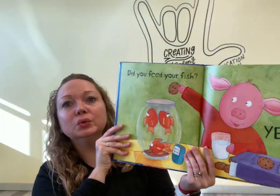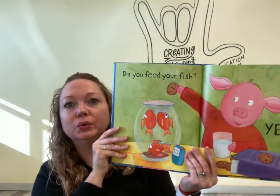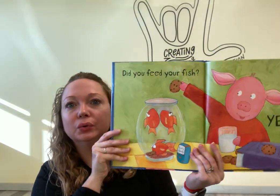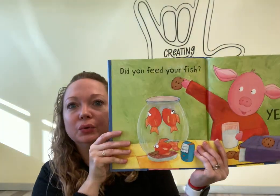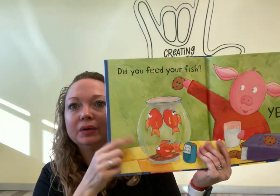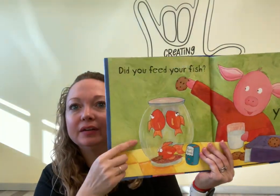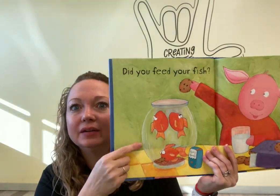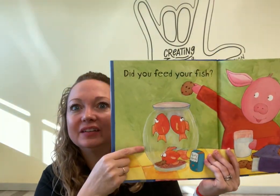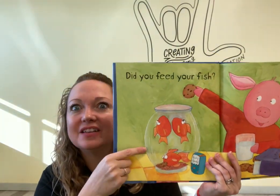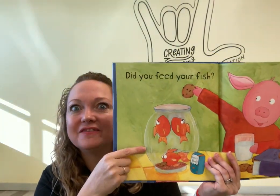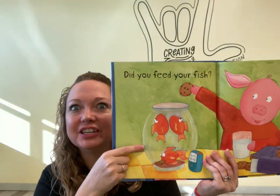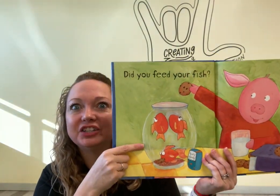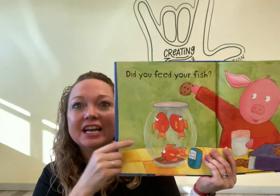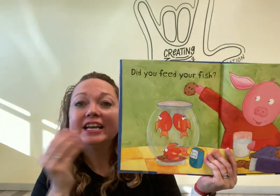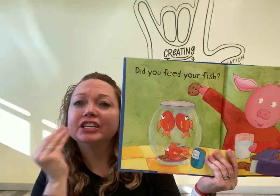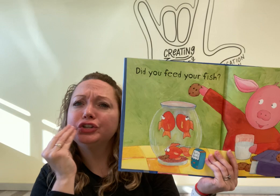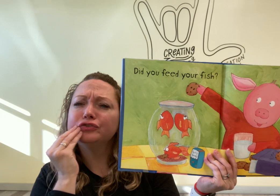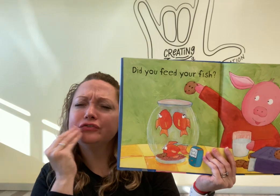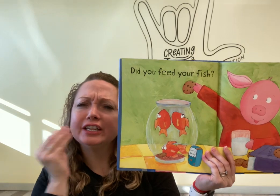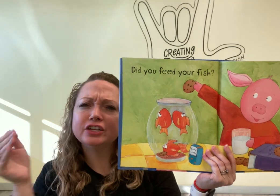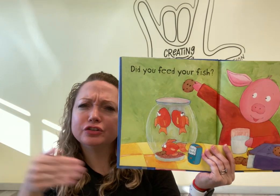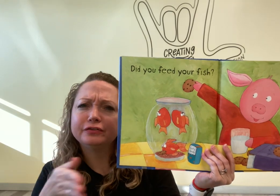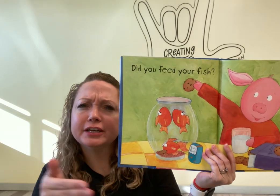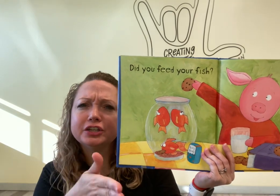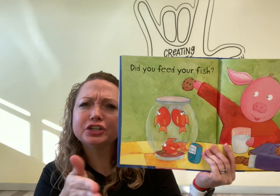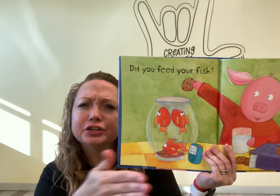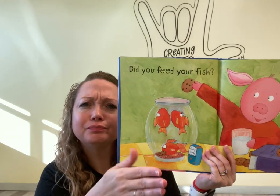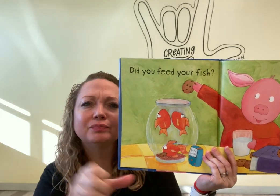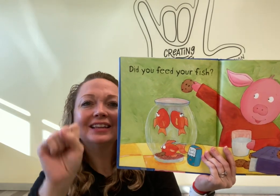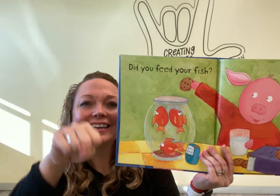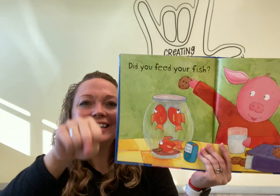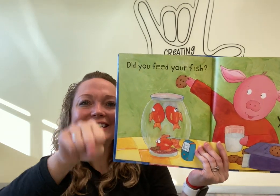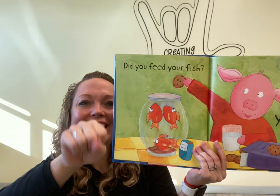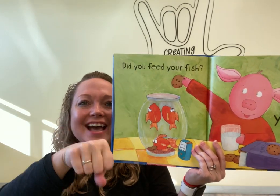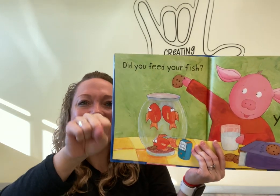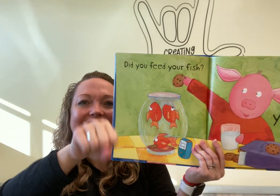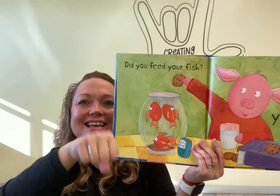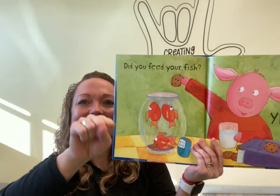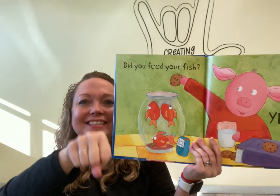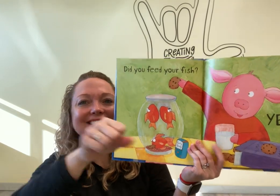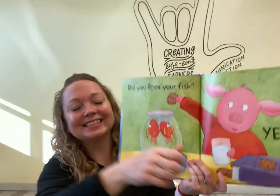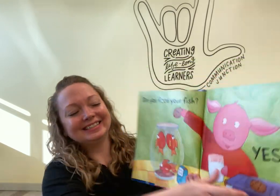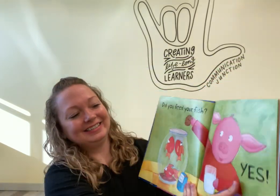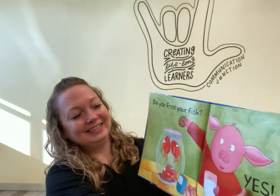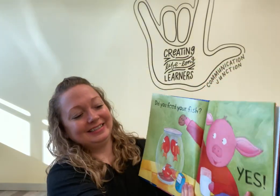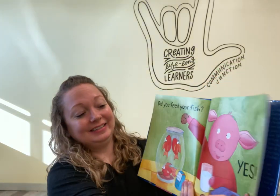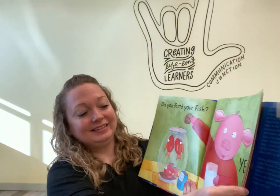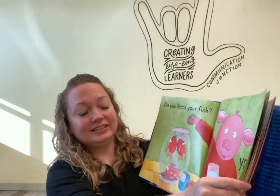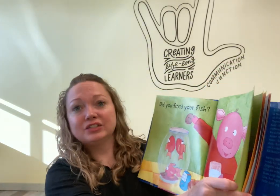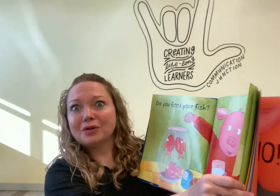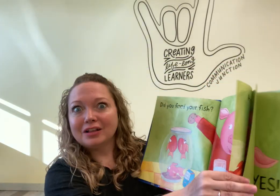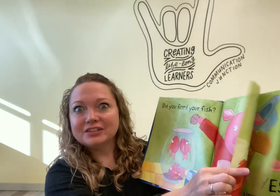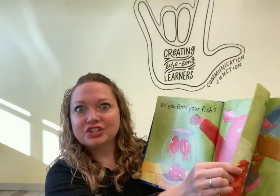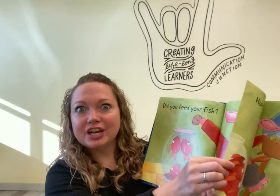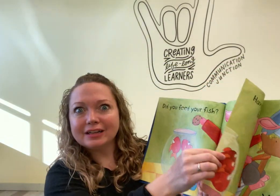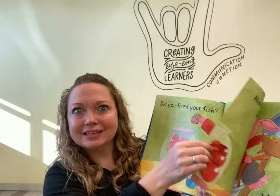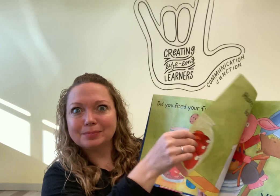Ooh, the fish. Did you feed your fish? Yes. These are all of his checklists before